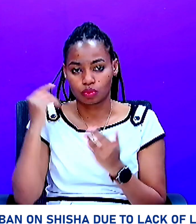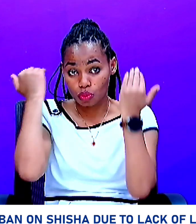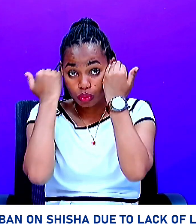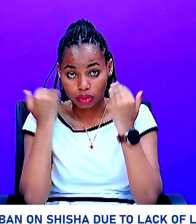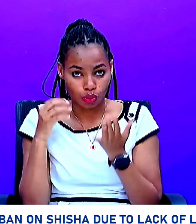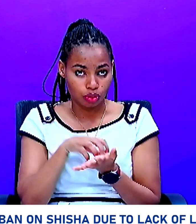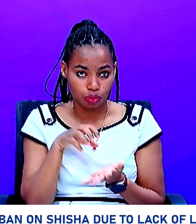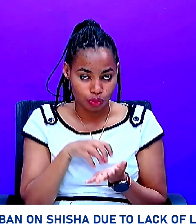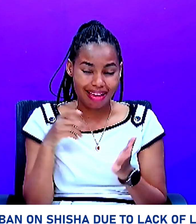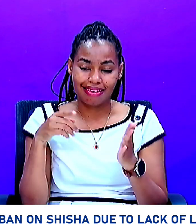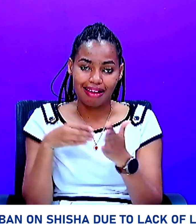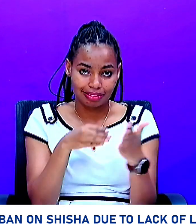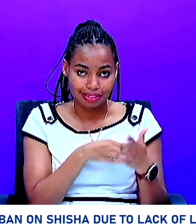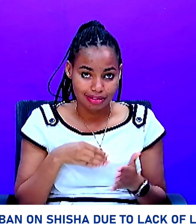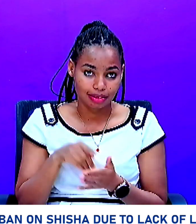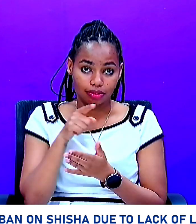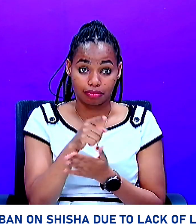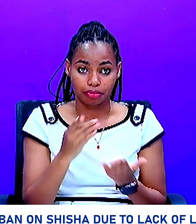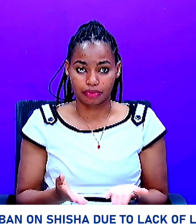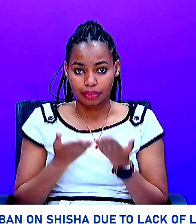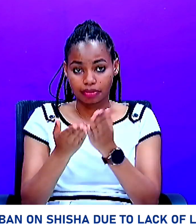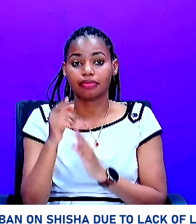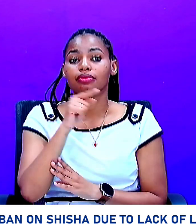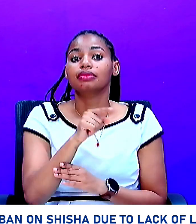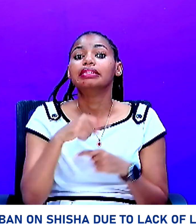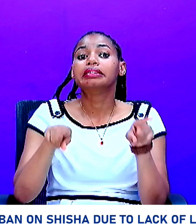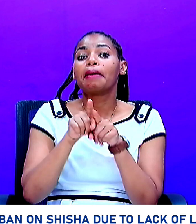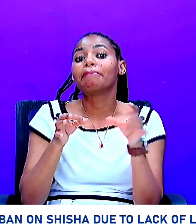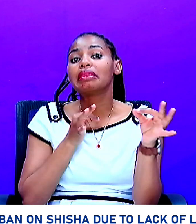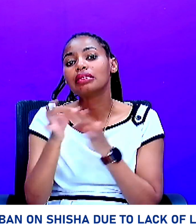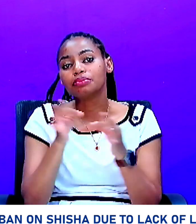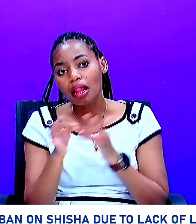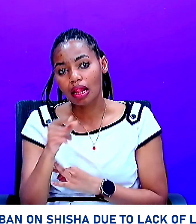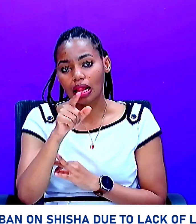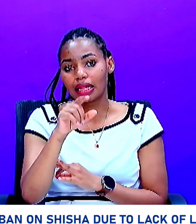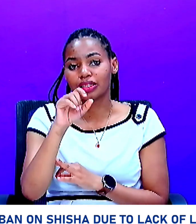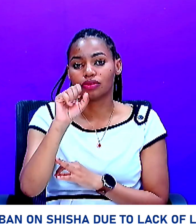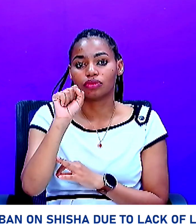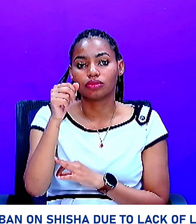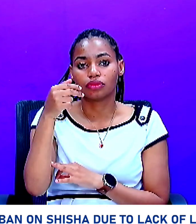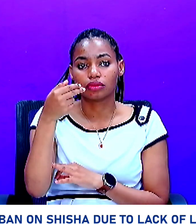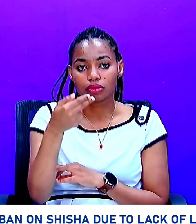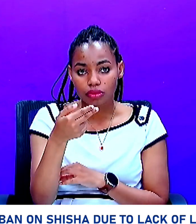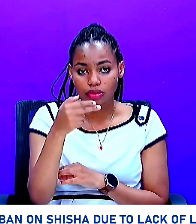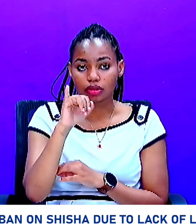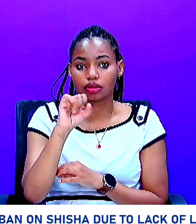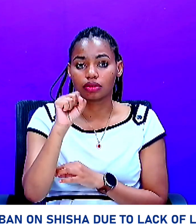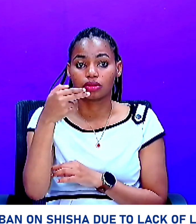offenders. And Mr. Ndwale described shisha as a cocktail of dangerous substance,